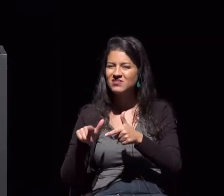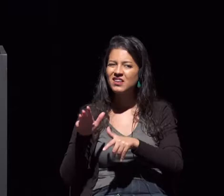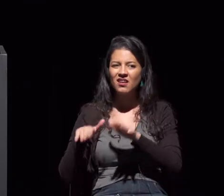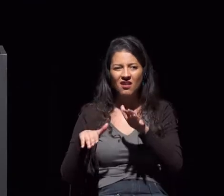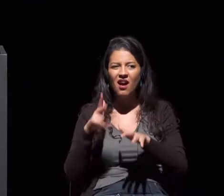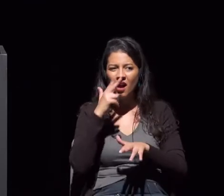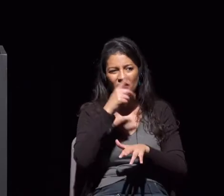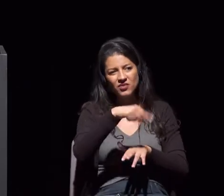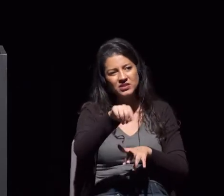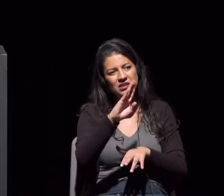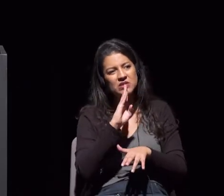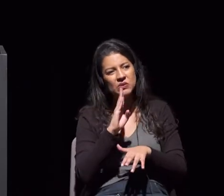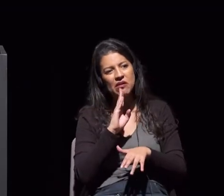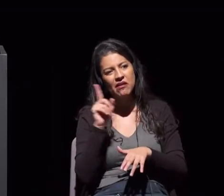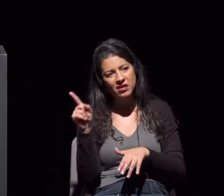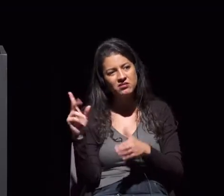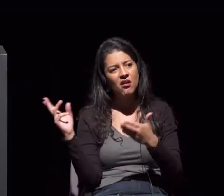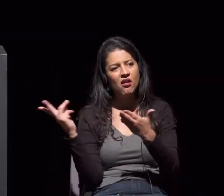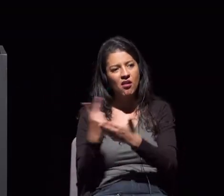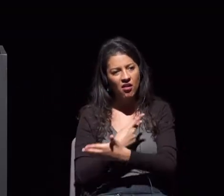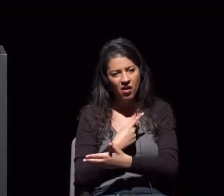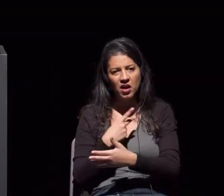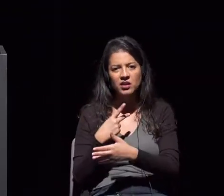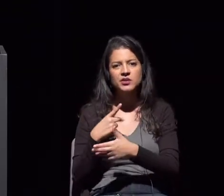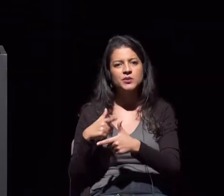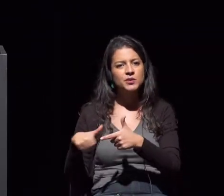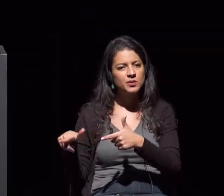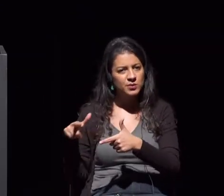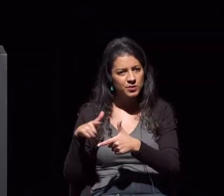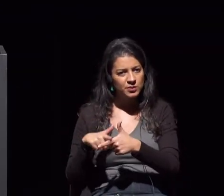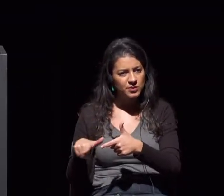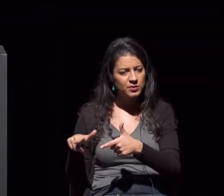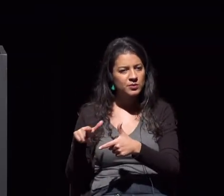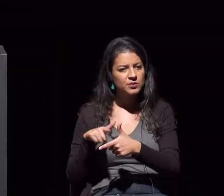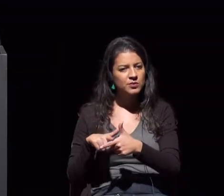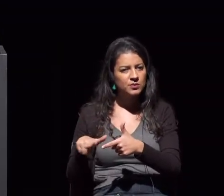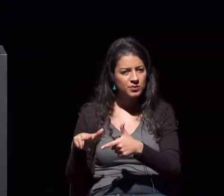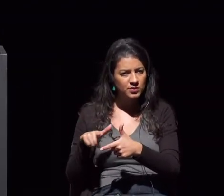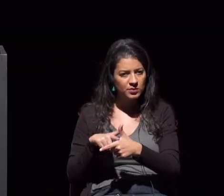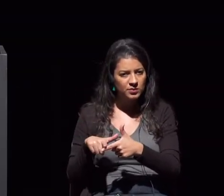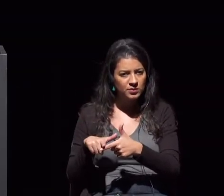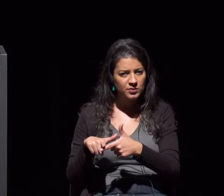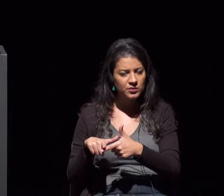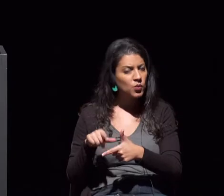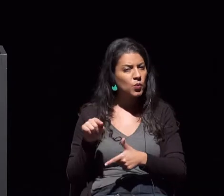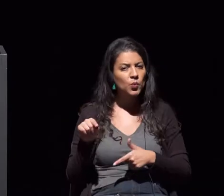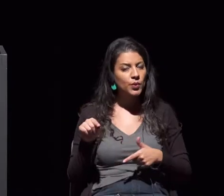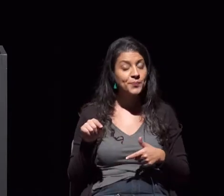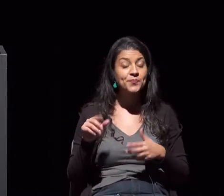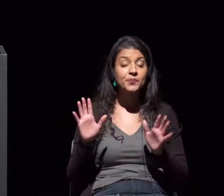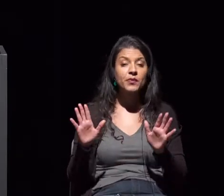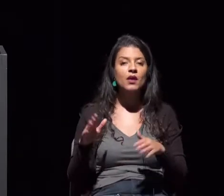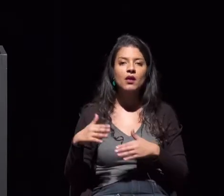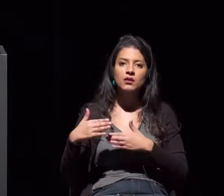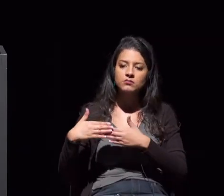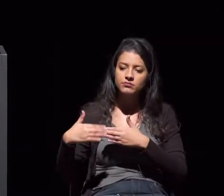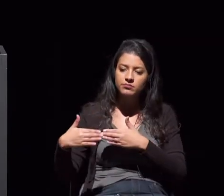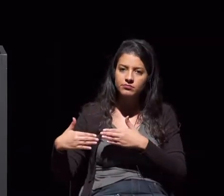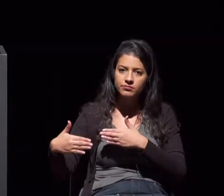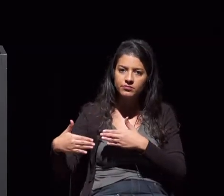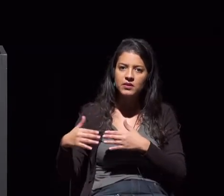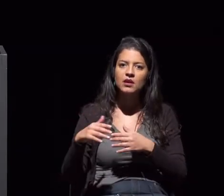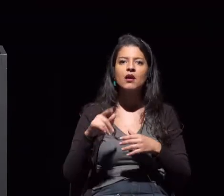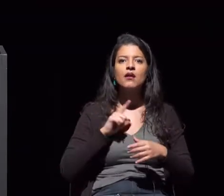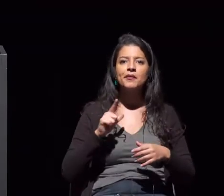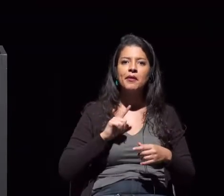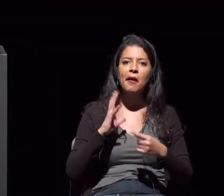fall, roads must fall. There's a whole revision about what's to happen to these monuments that permeate the landscape of South